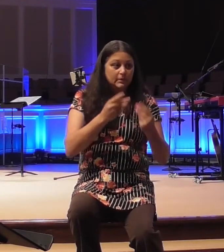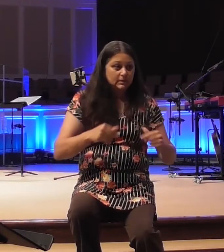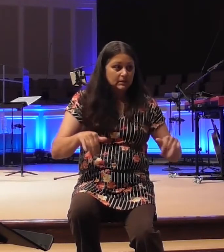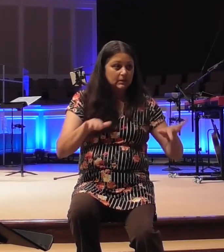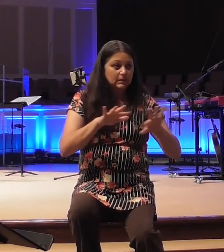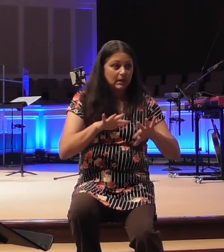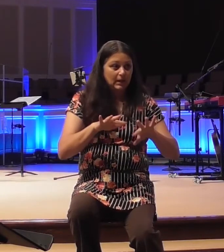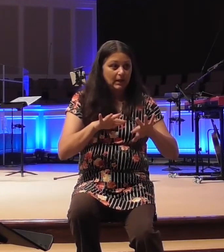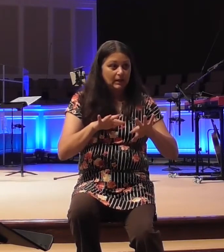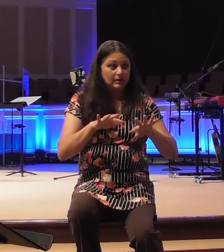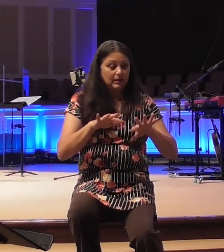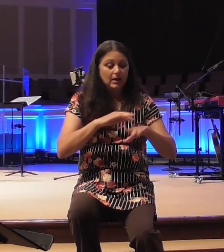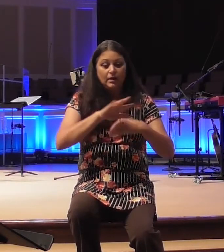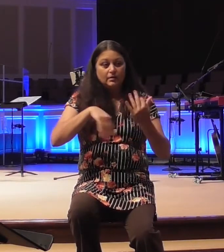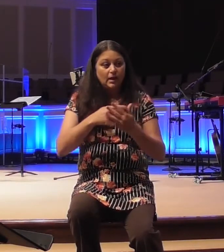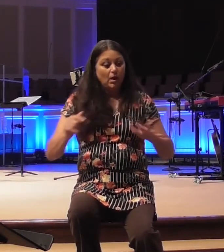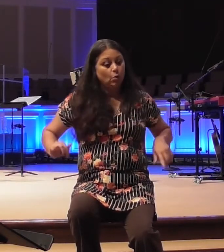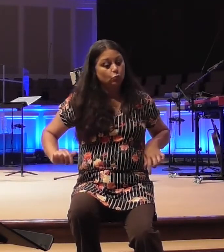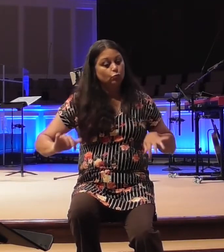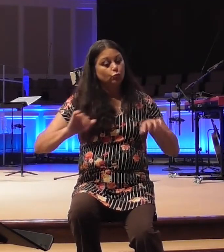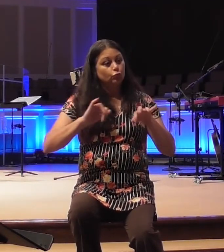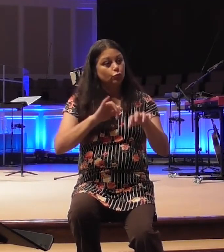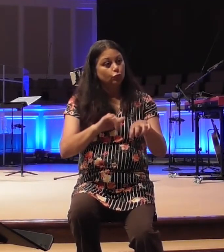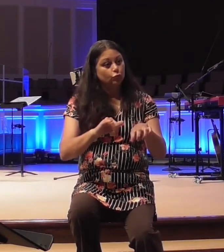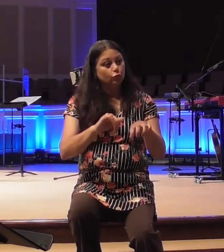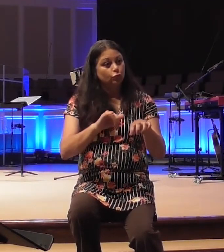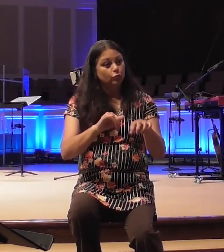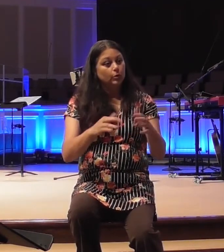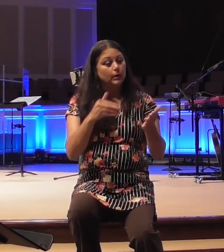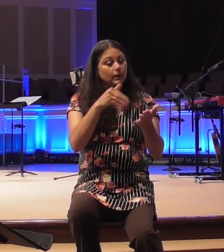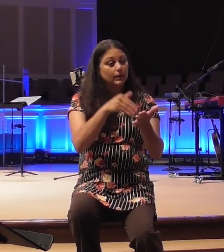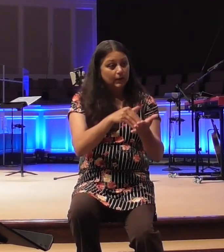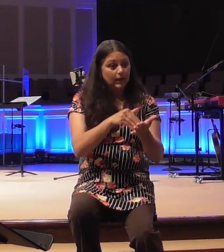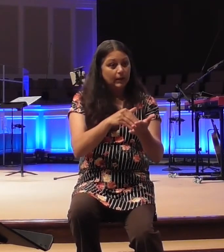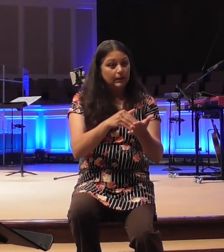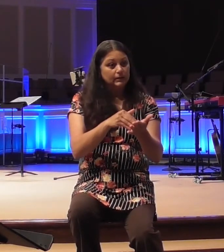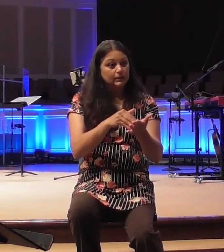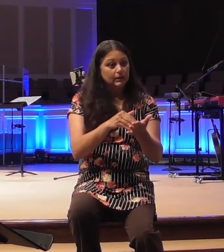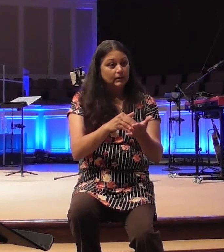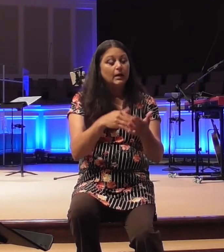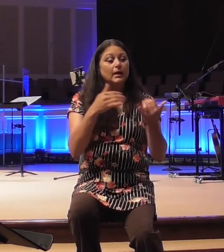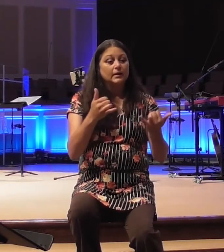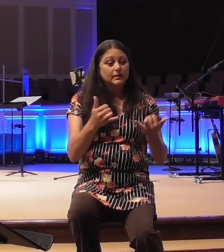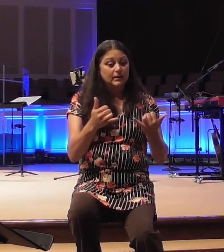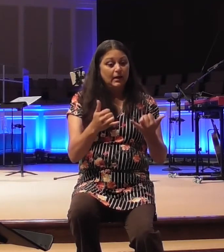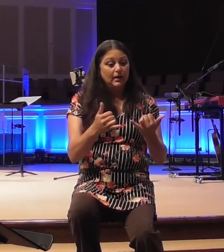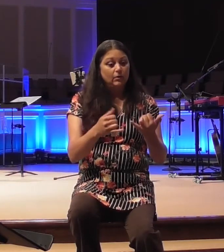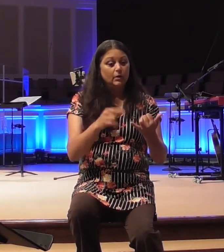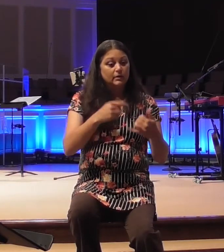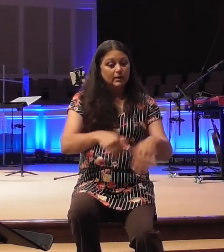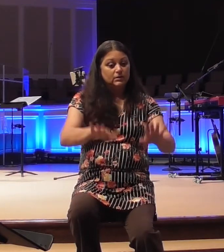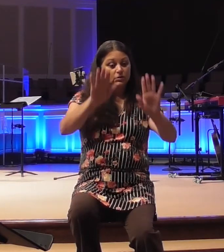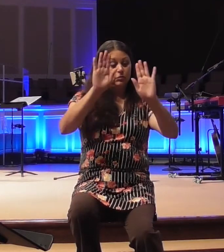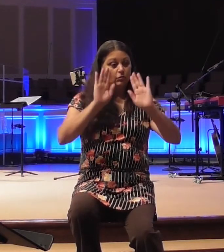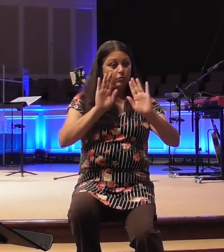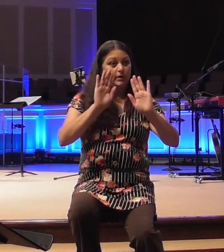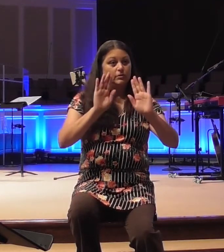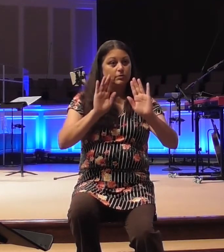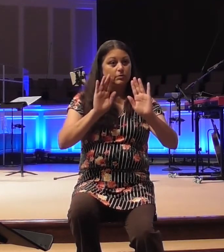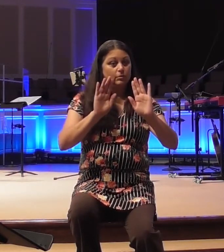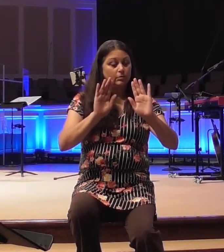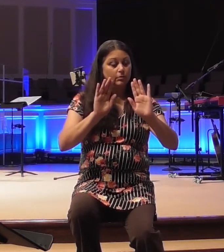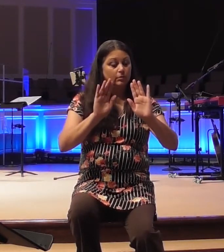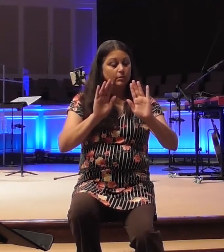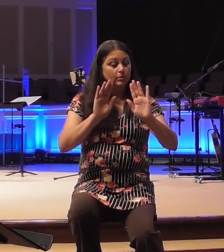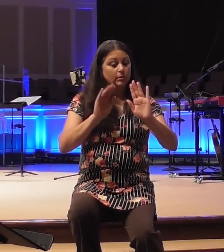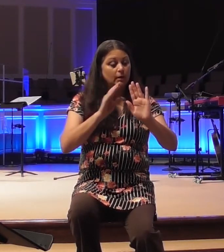mercy, blood sacrifice would be provided so that their sins would be forgiven and they could be remade again